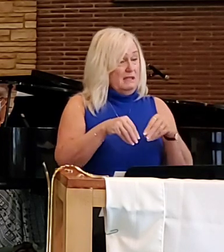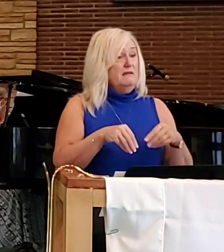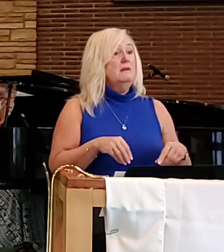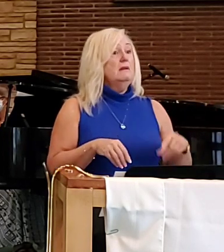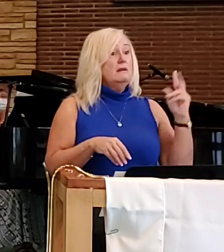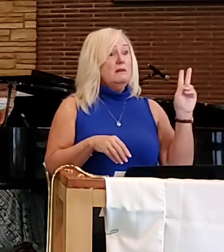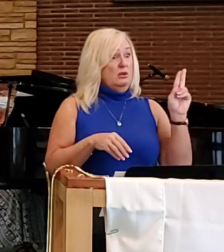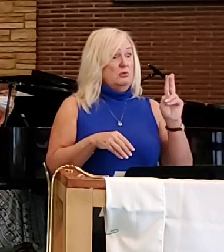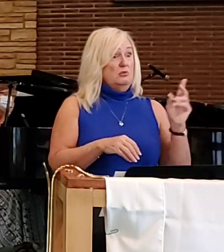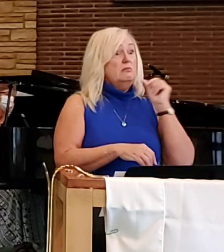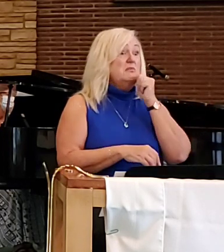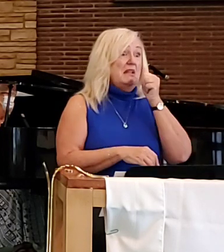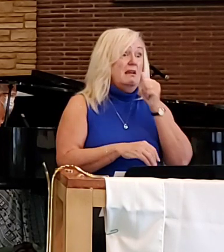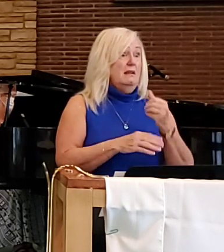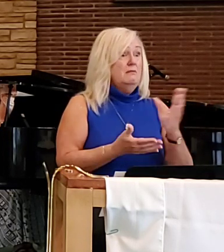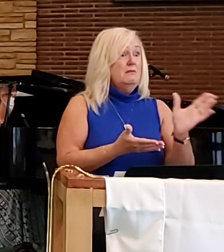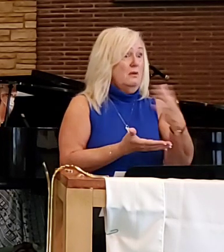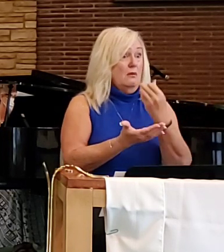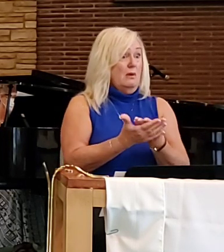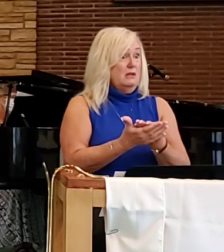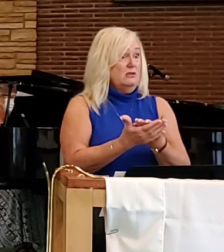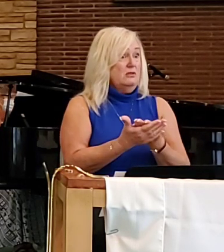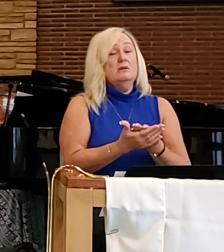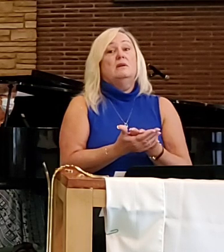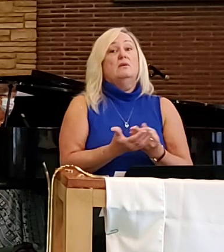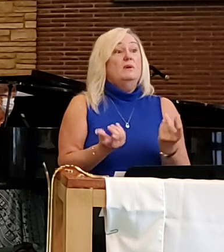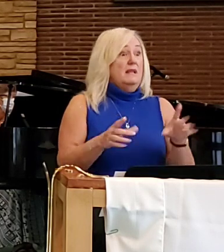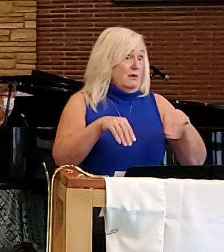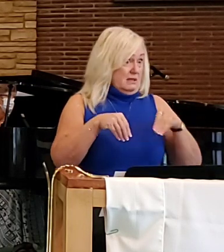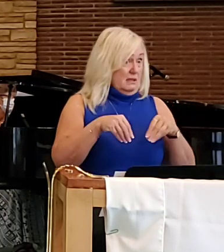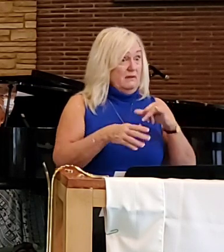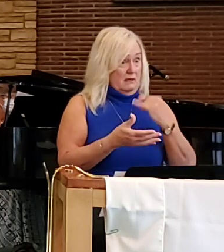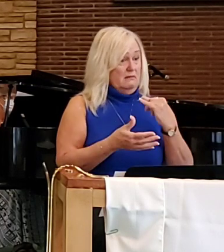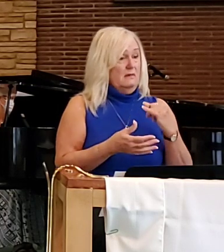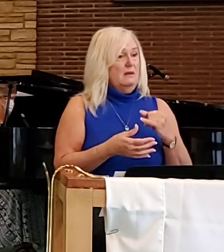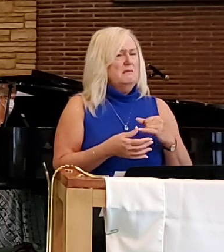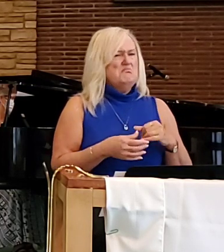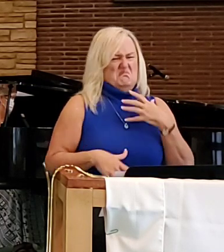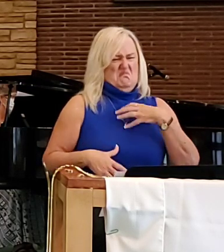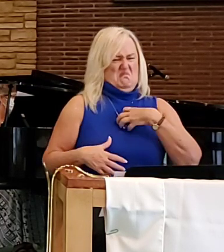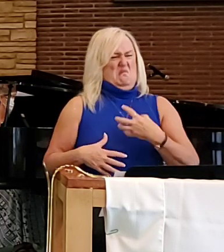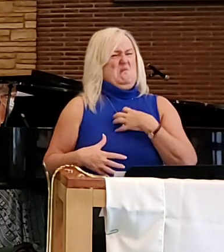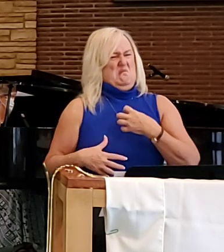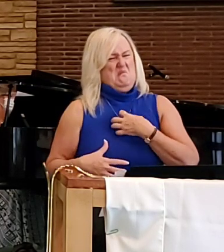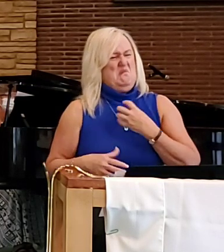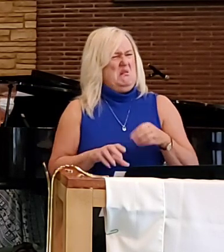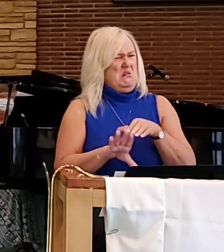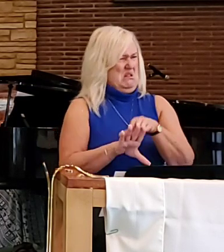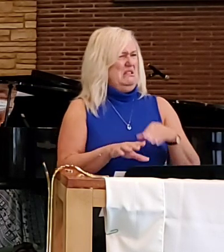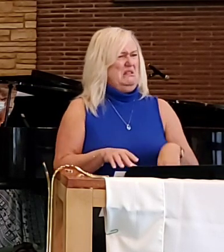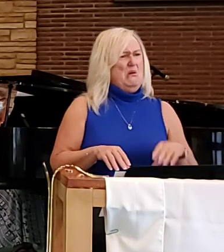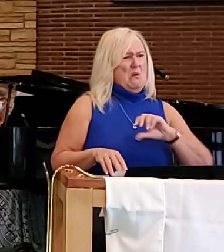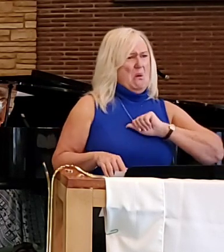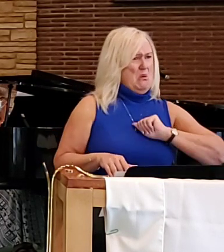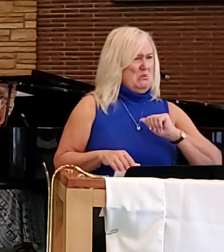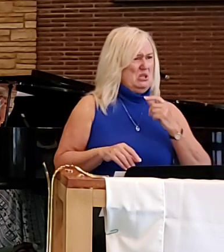usual daily wage. And when they received it, they grumbled against the landowner,